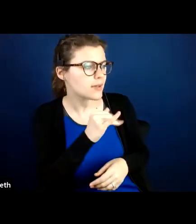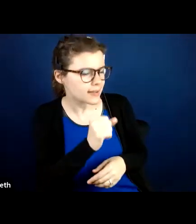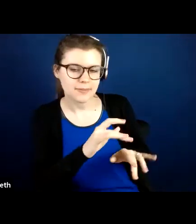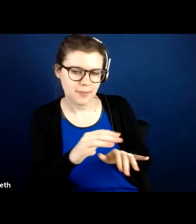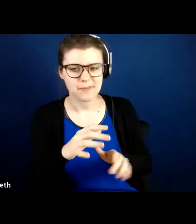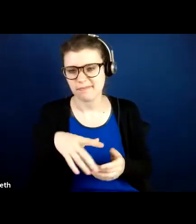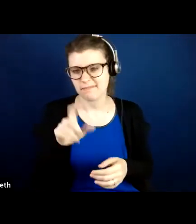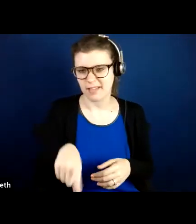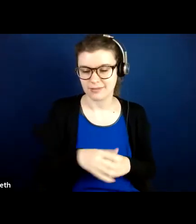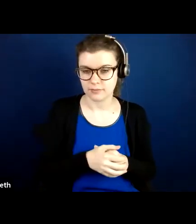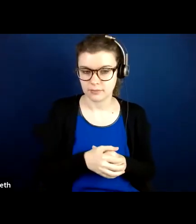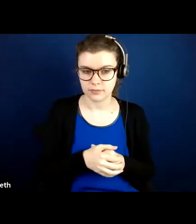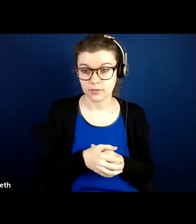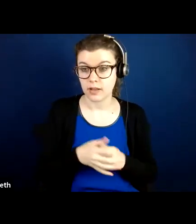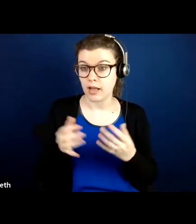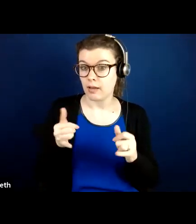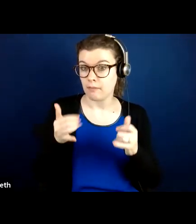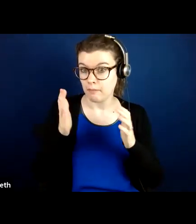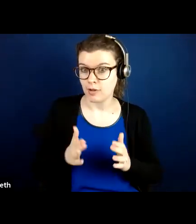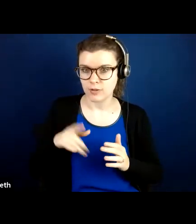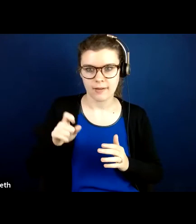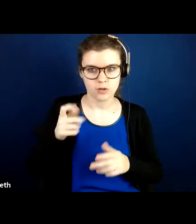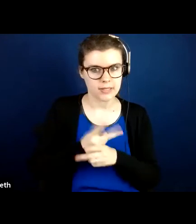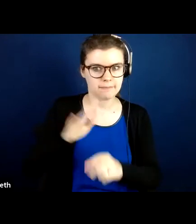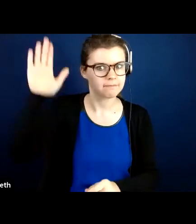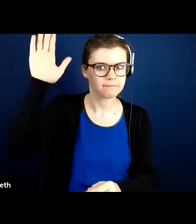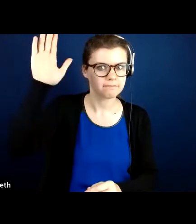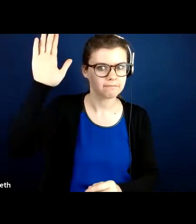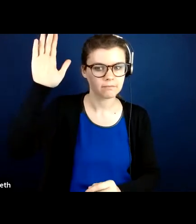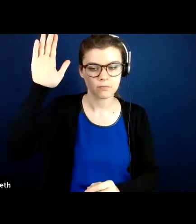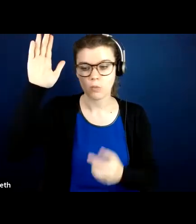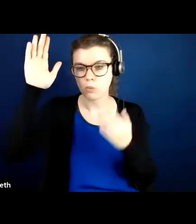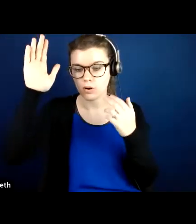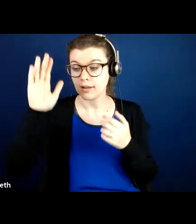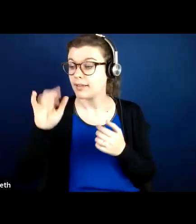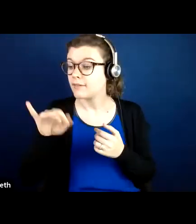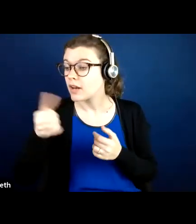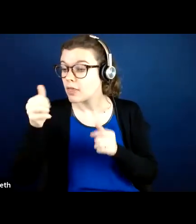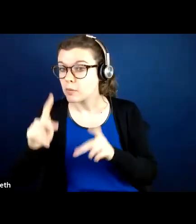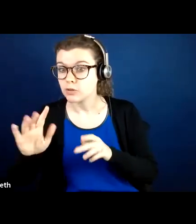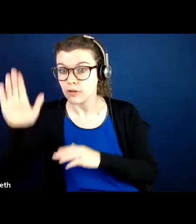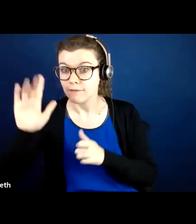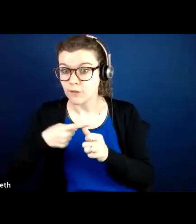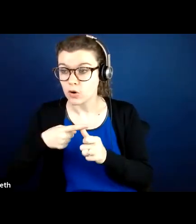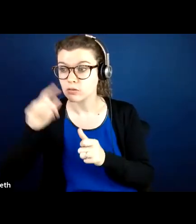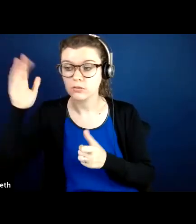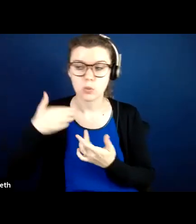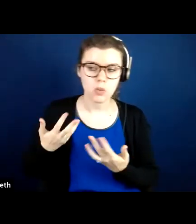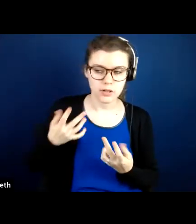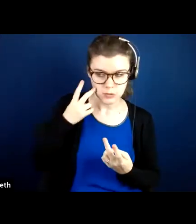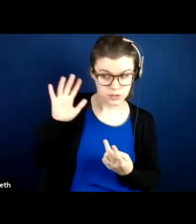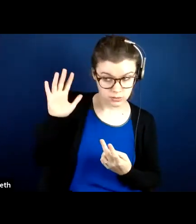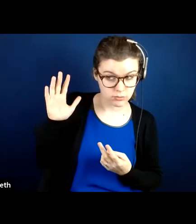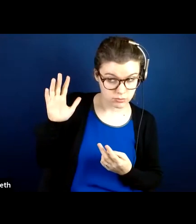Players, keep your hands up, because if the first person doesn't answer it correctly, then I will go to the next person that had their